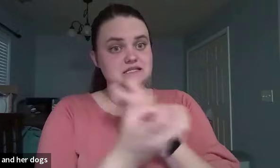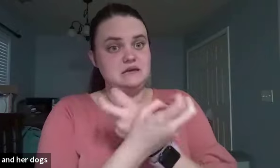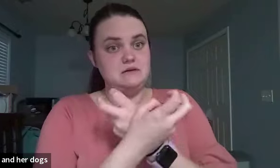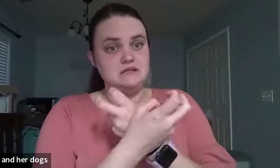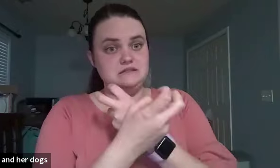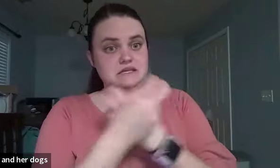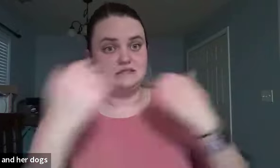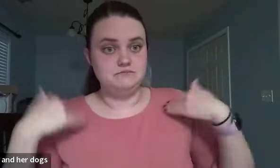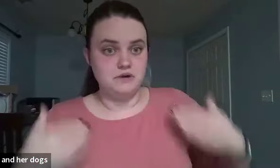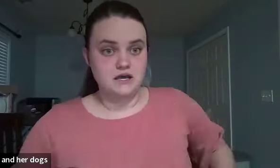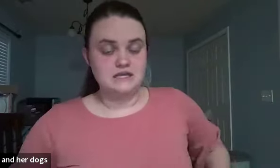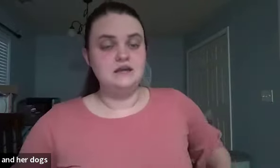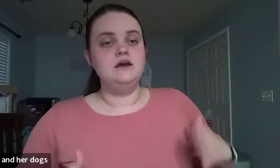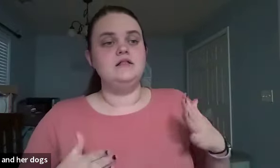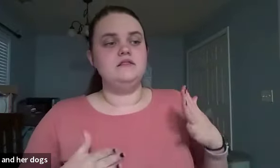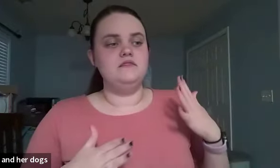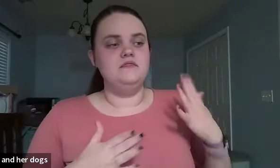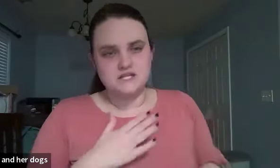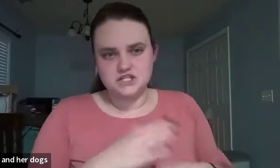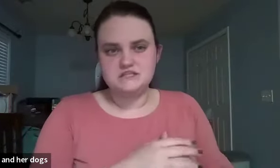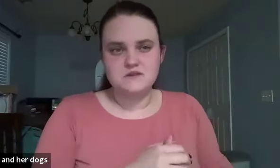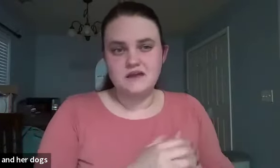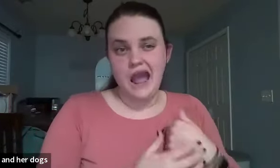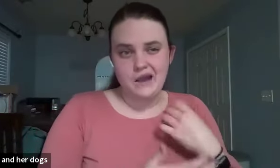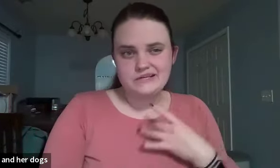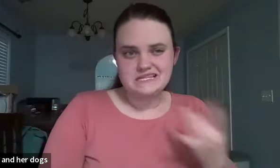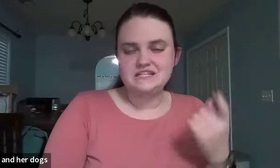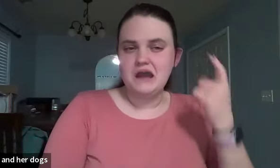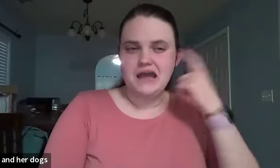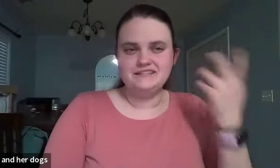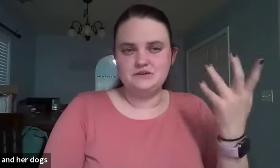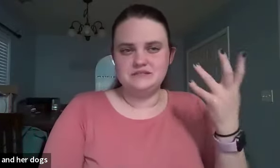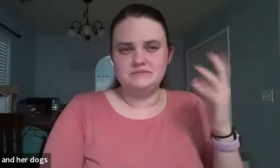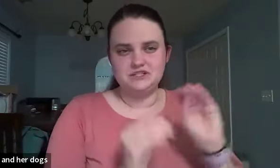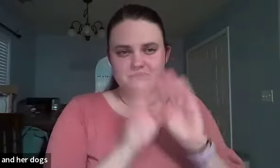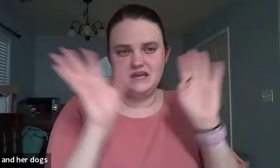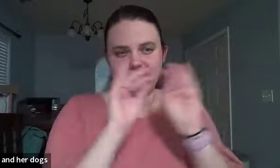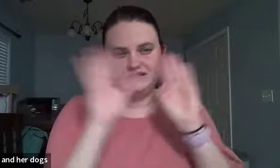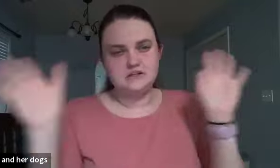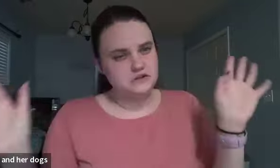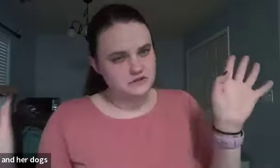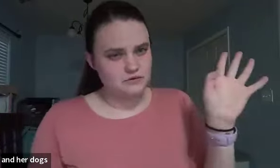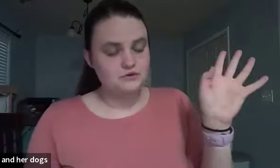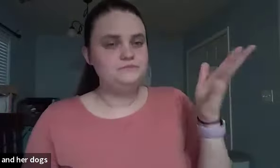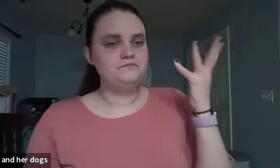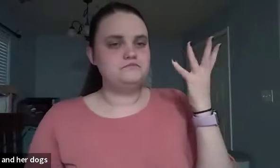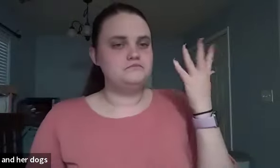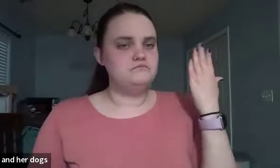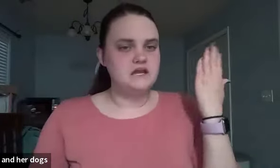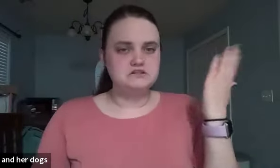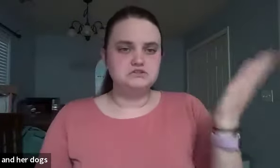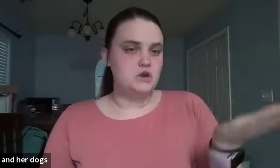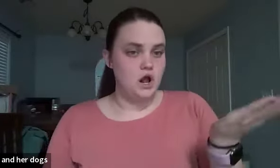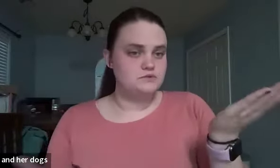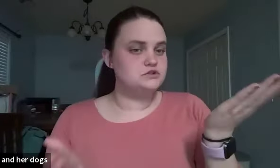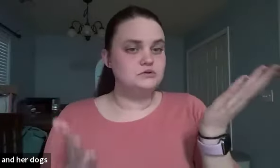is this body. That's just something like I always like to do. I like to always make sure that it's clearly through. That is